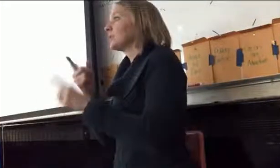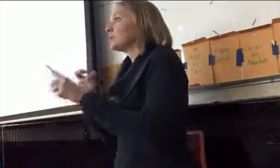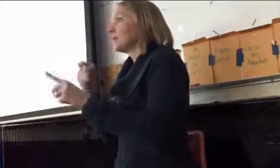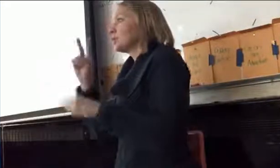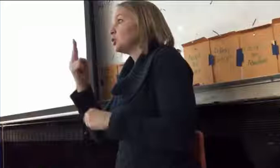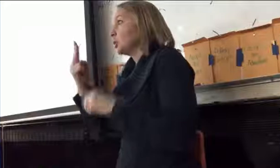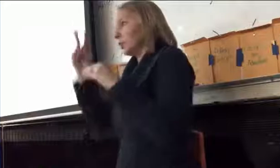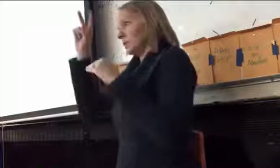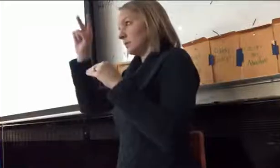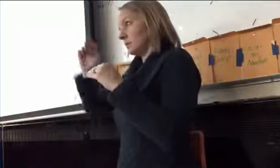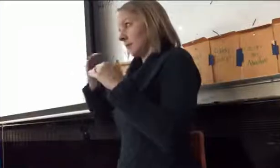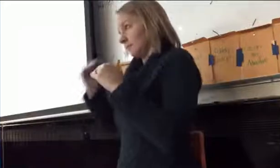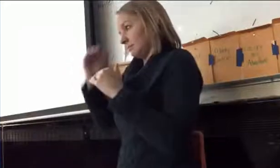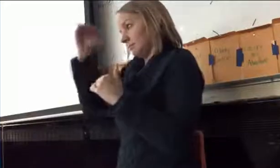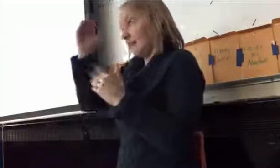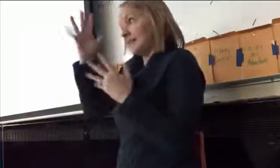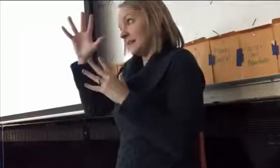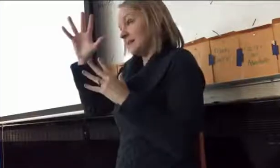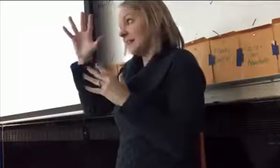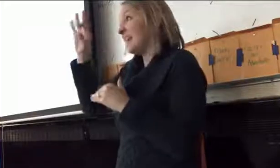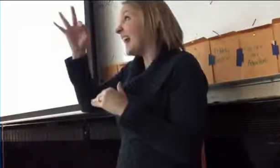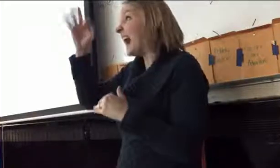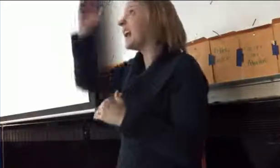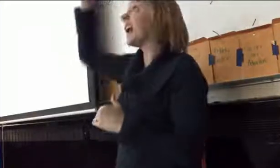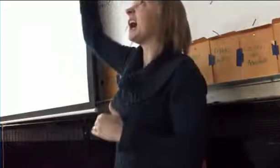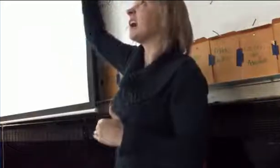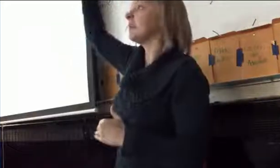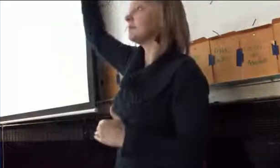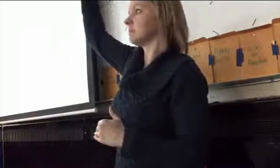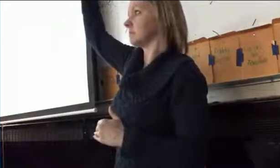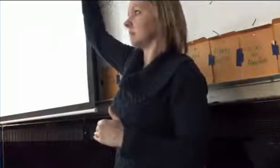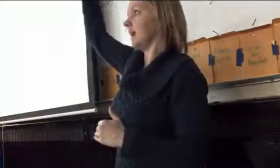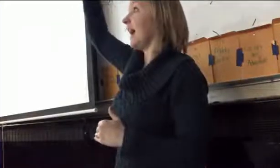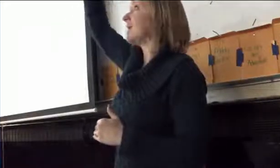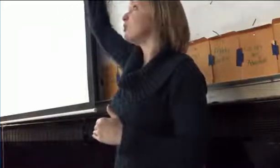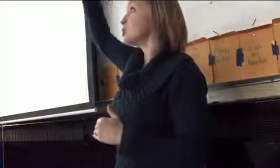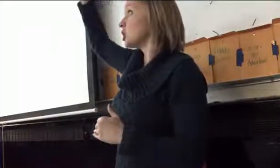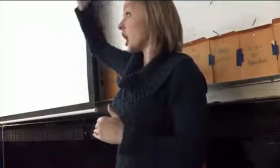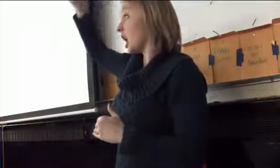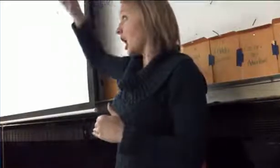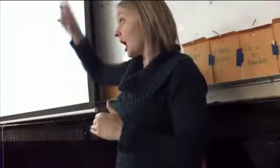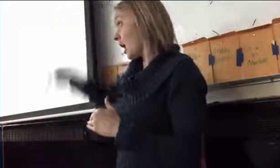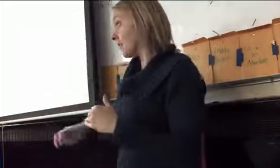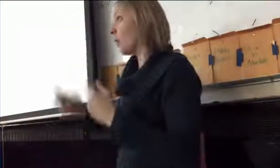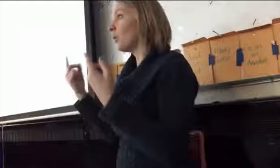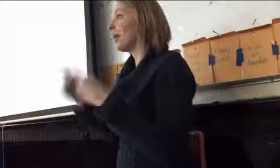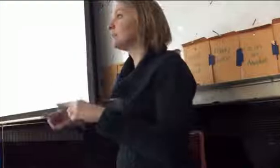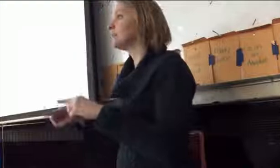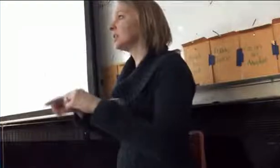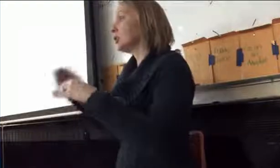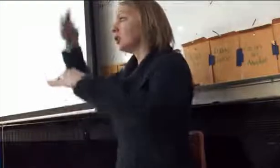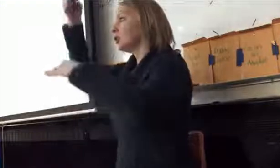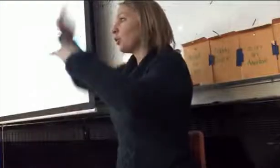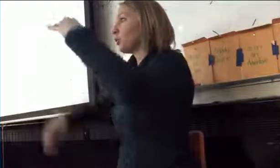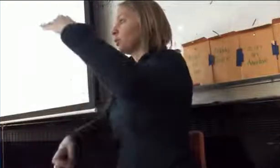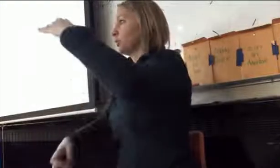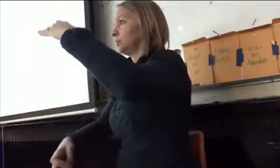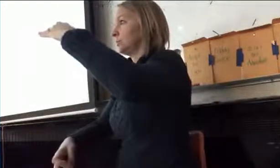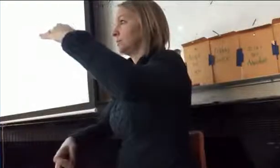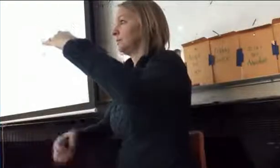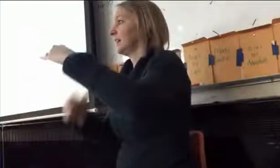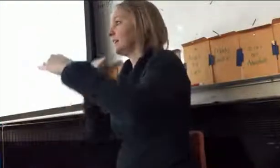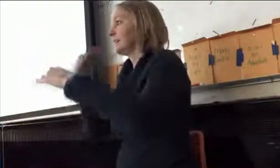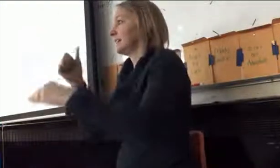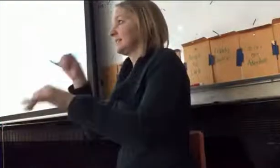stories, not 9 stories. So what happens when they hit that net? They literally fall straight through as if there's no break. And by the way, I'm just warning